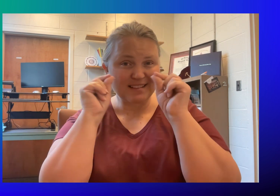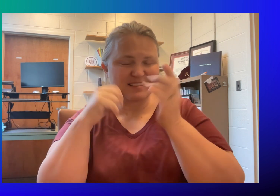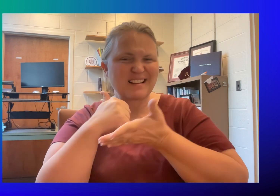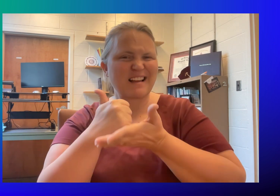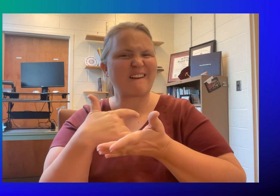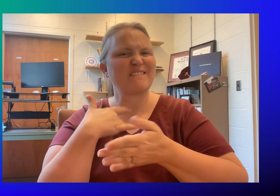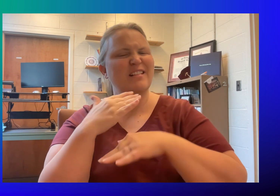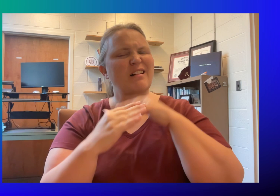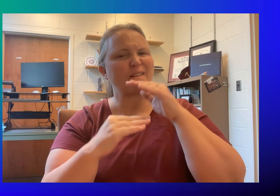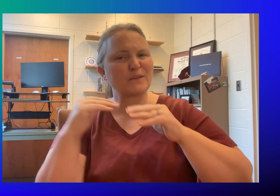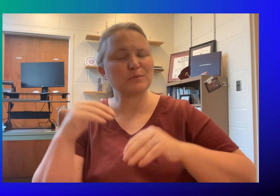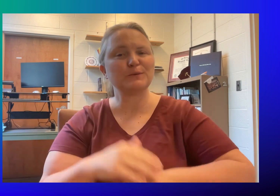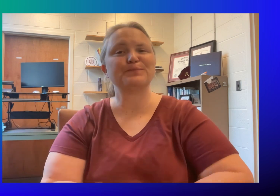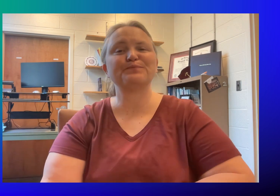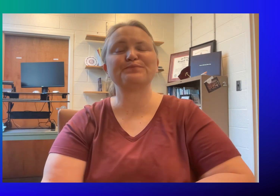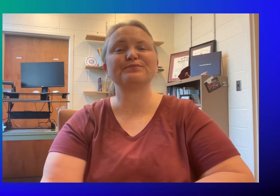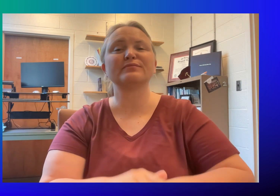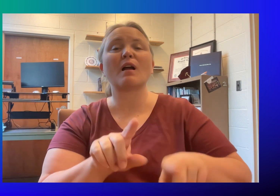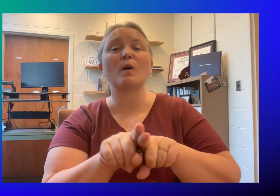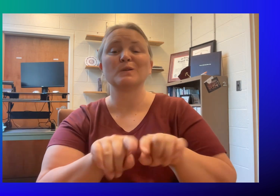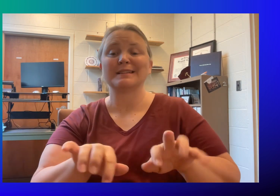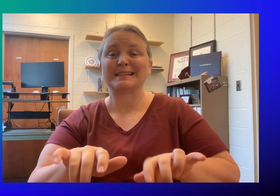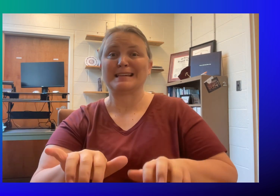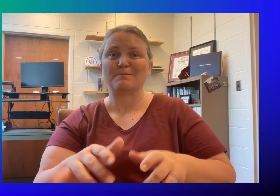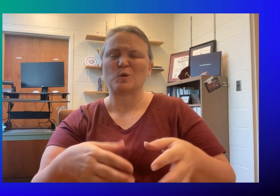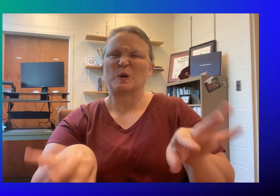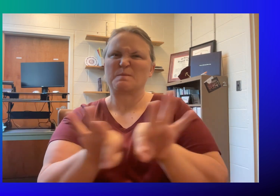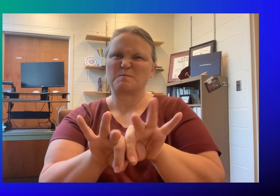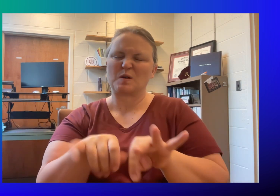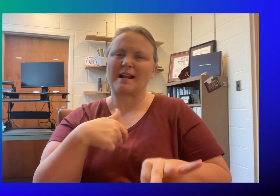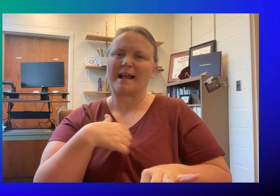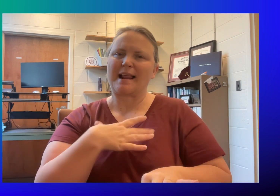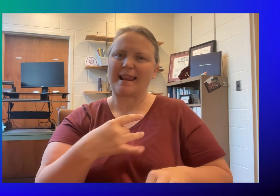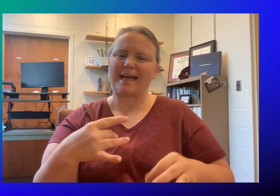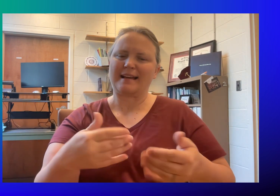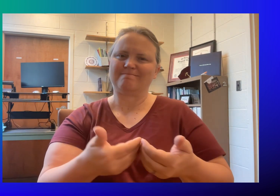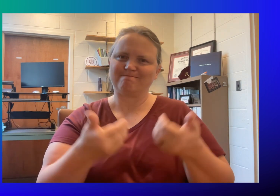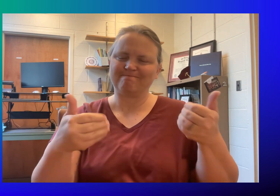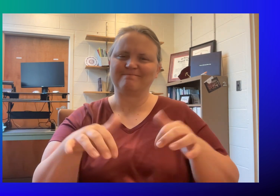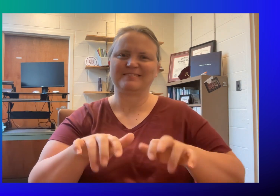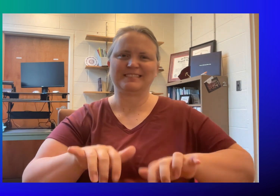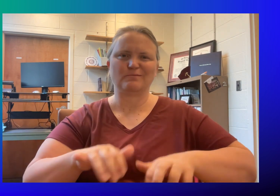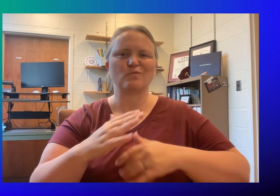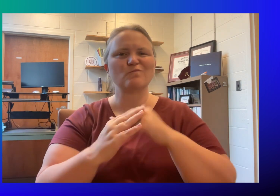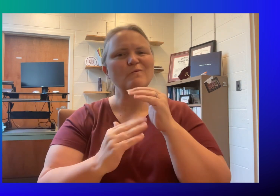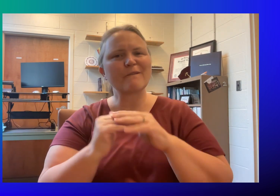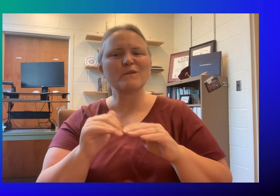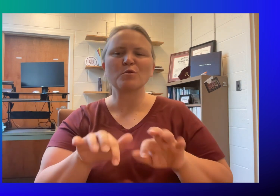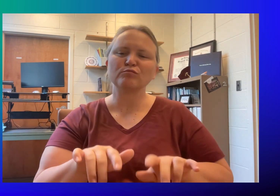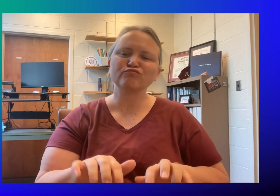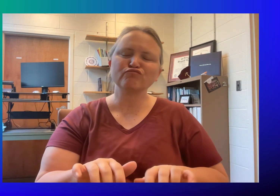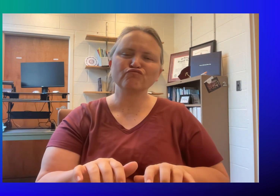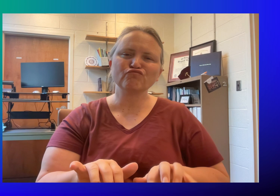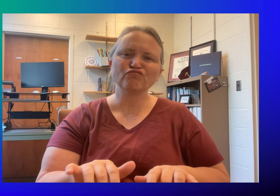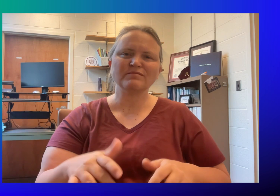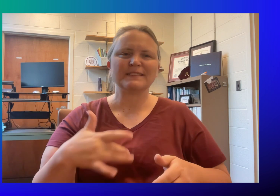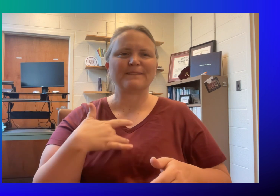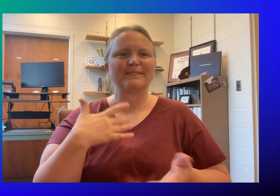well. I like a keyboard that has just the right sound and tension under the letters. This can help you be more productive because it takes